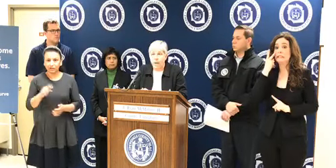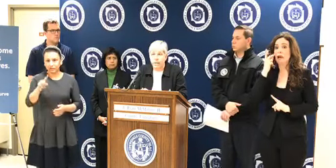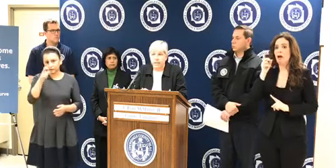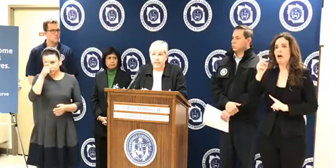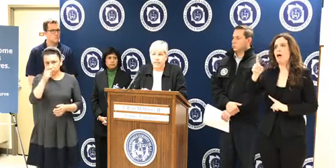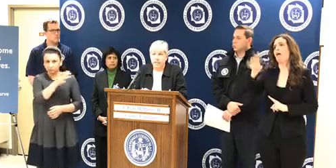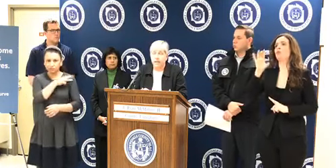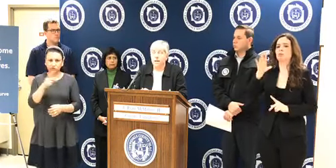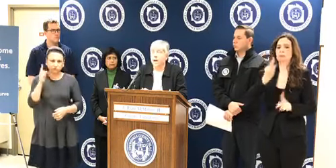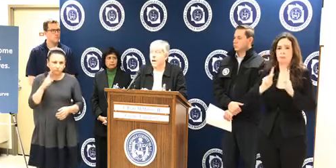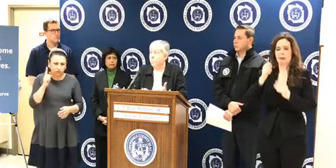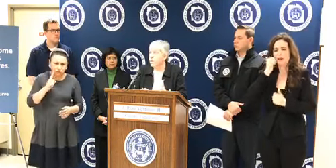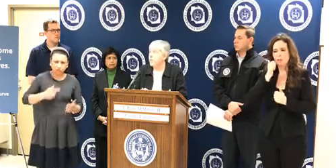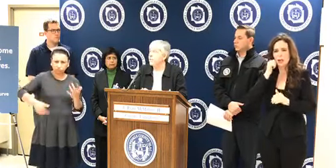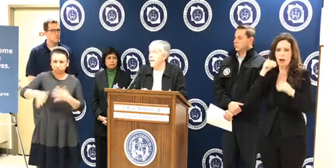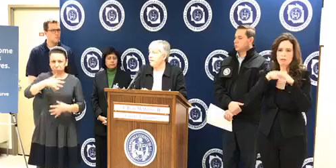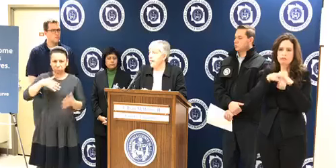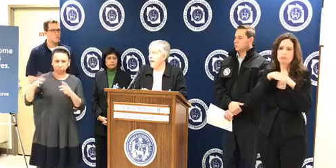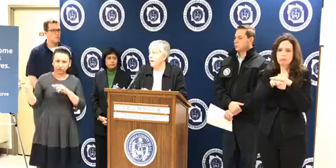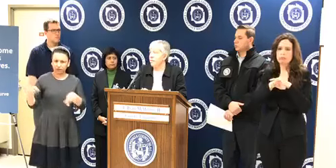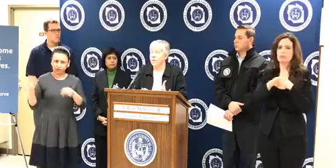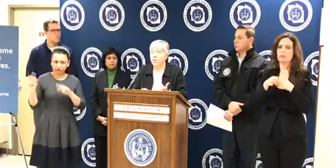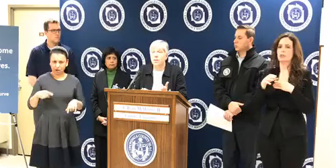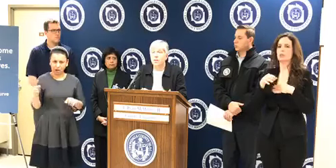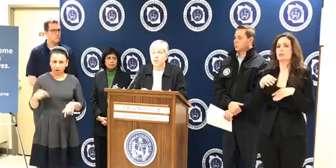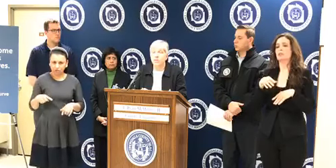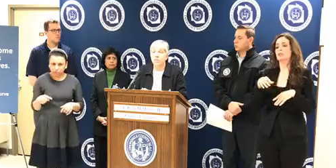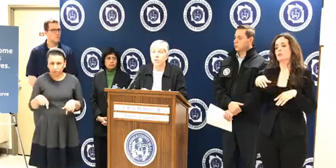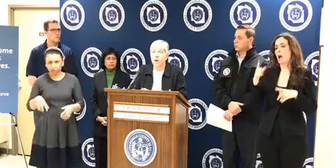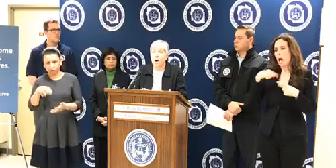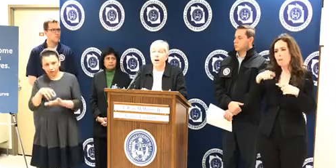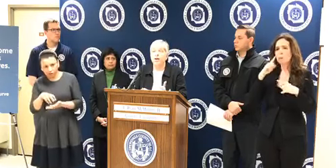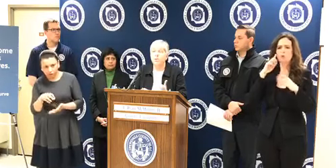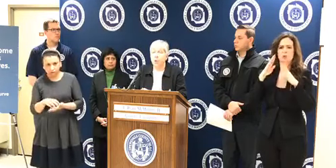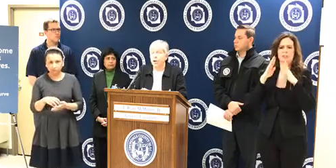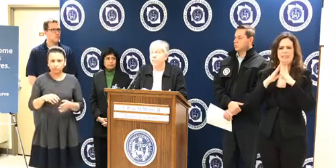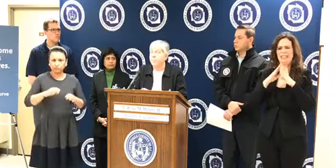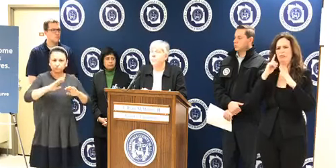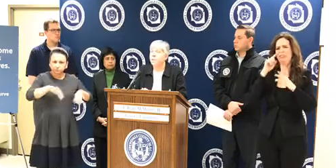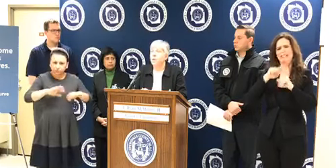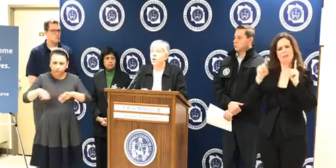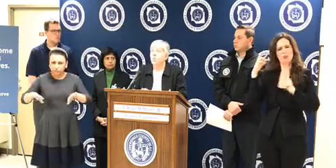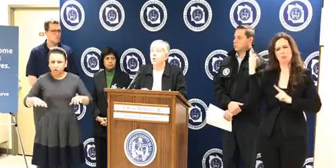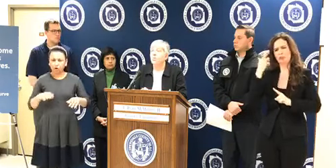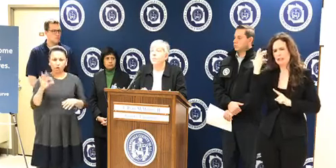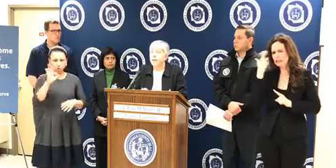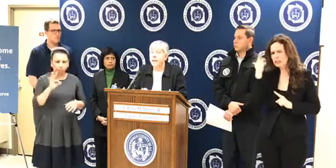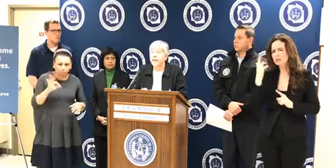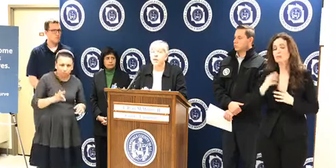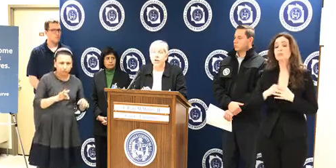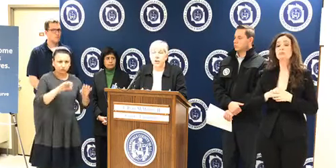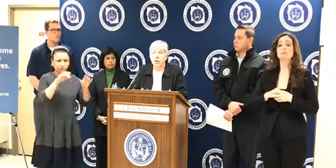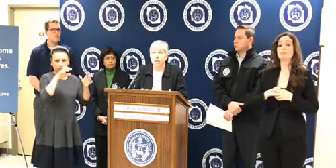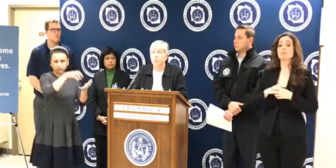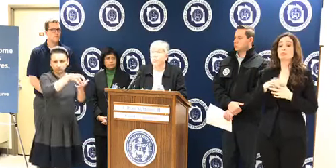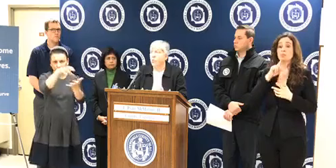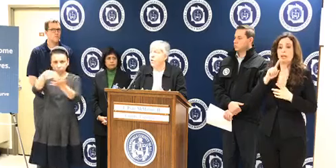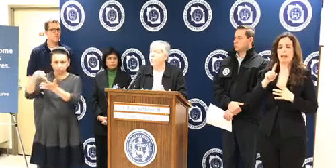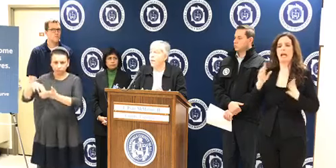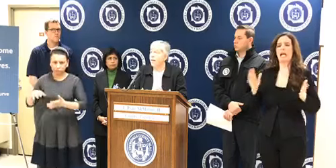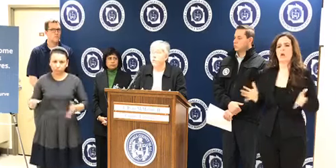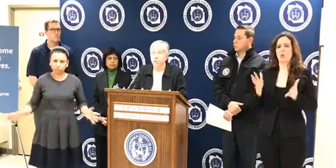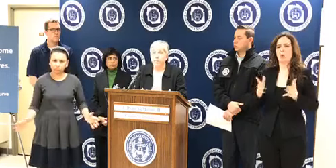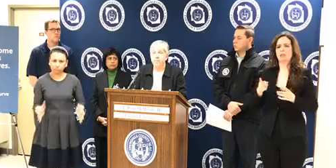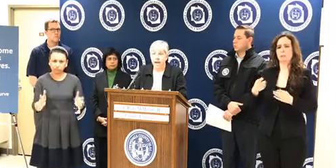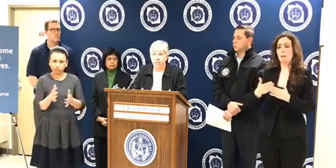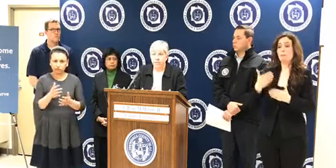daily basis come downtown to our department. We're really encouraging, before you